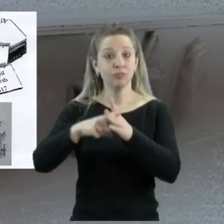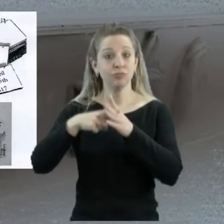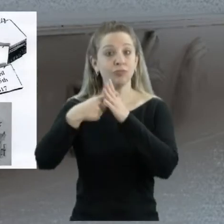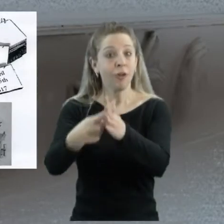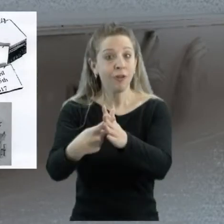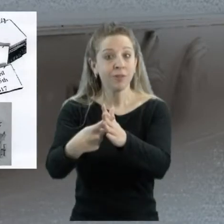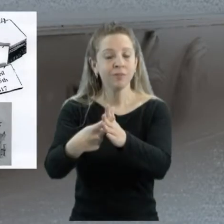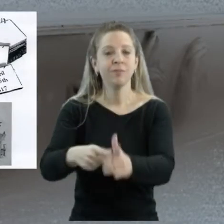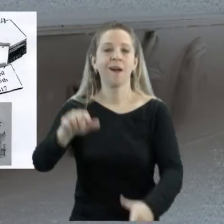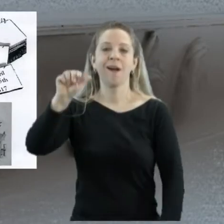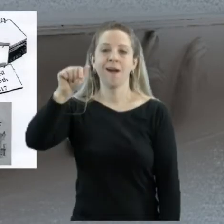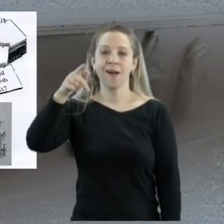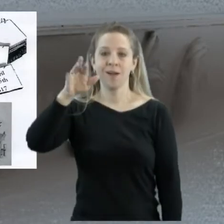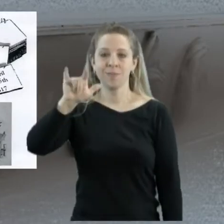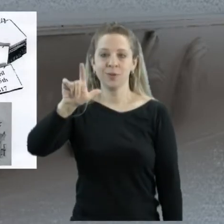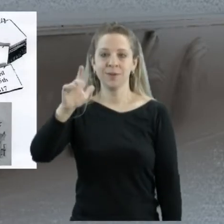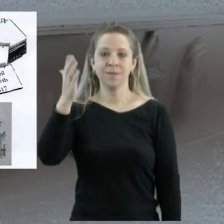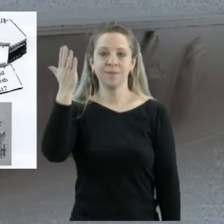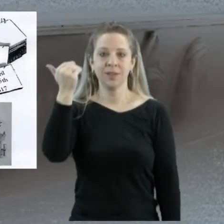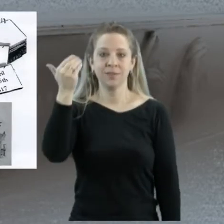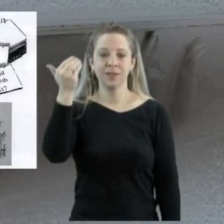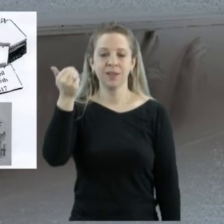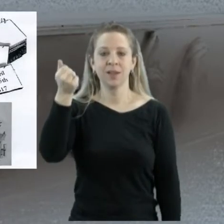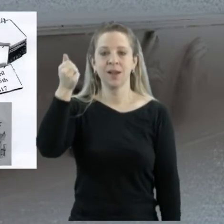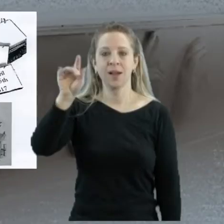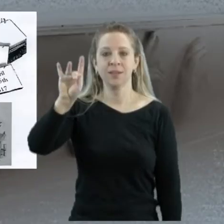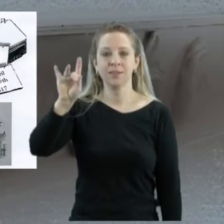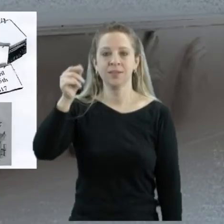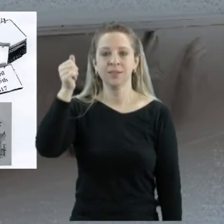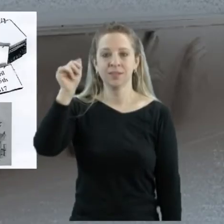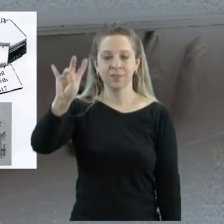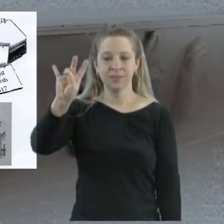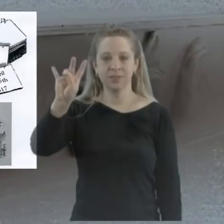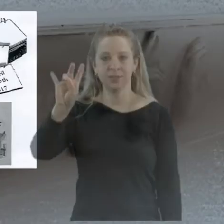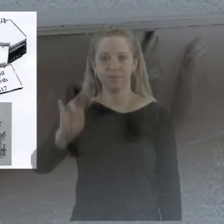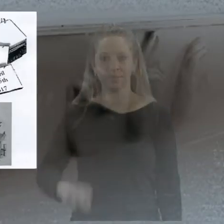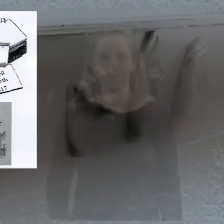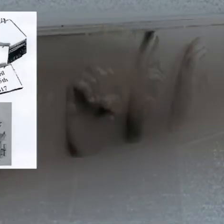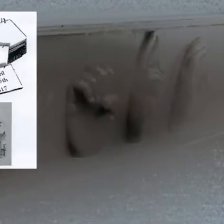ASD opened on April 15, 1817.